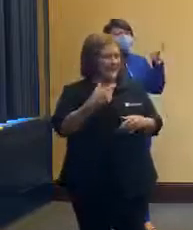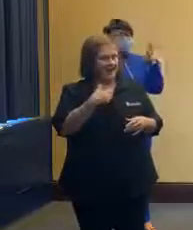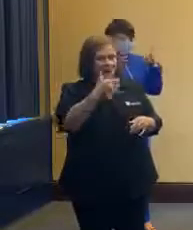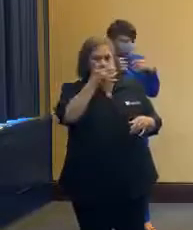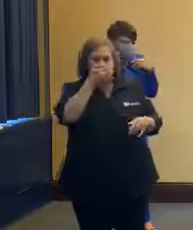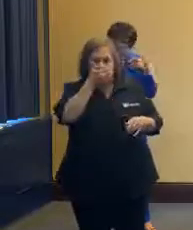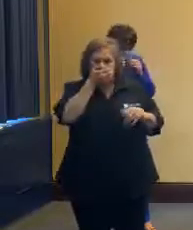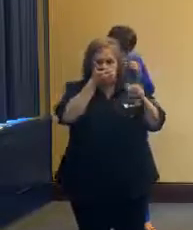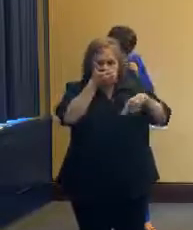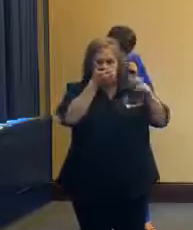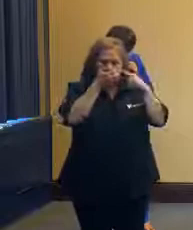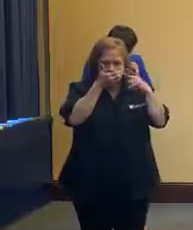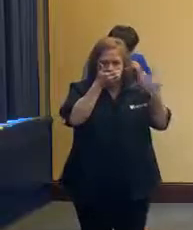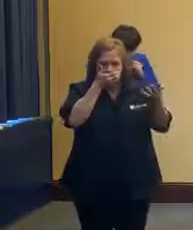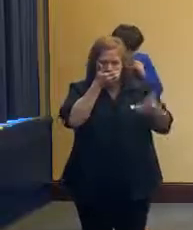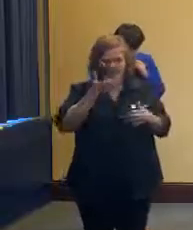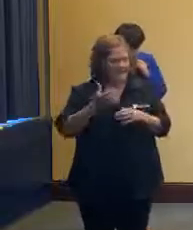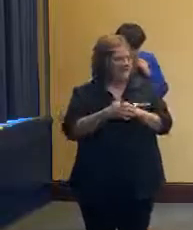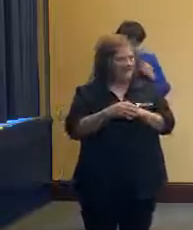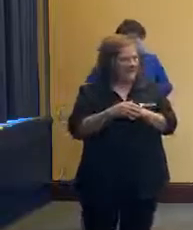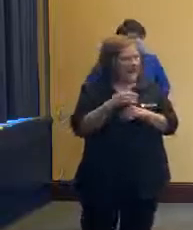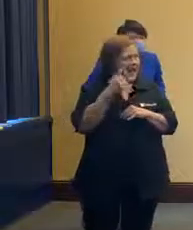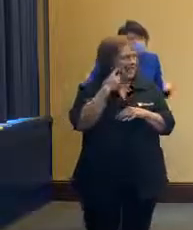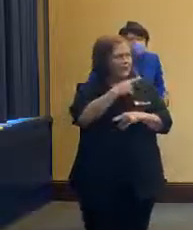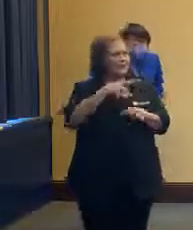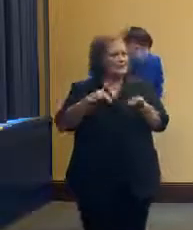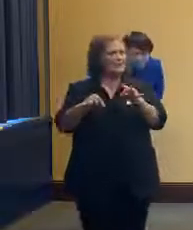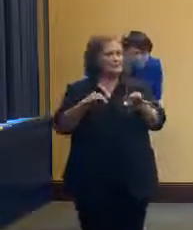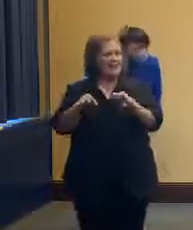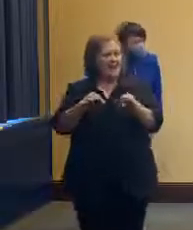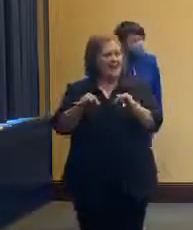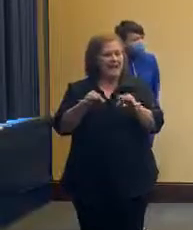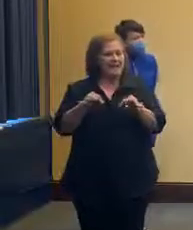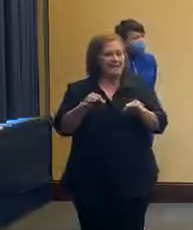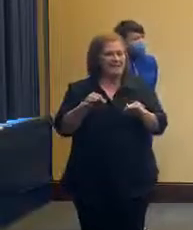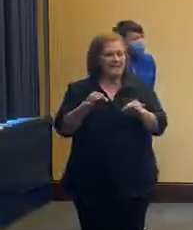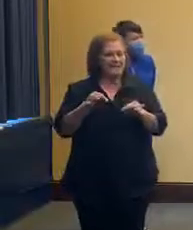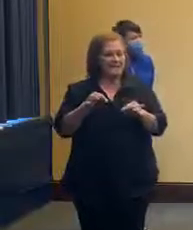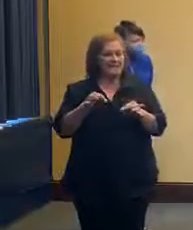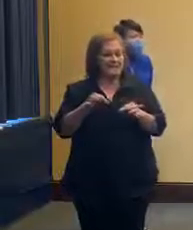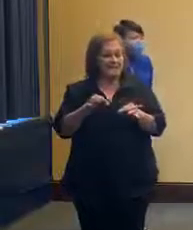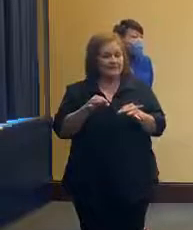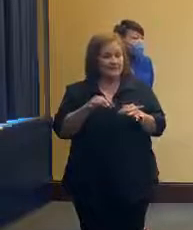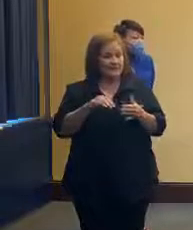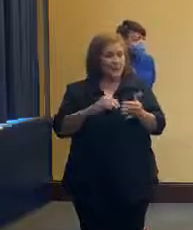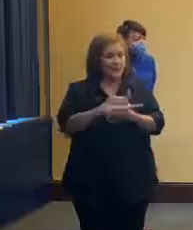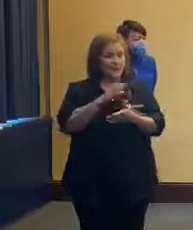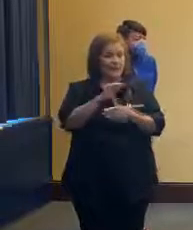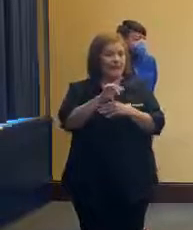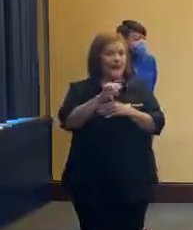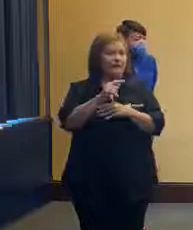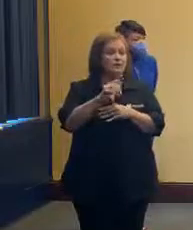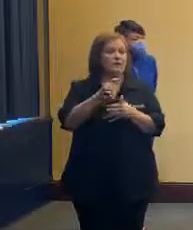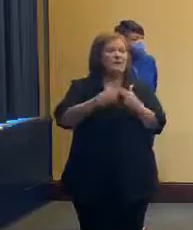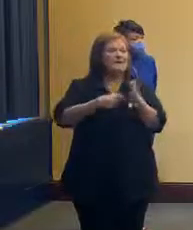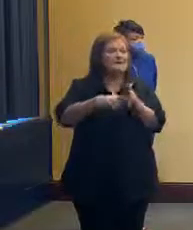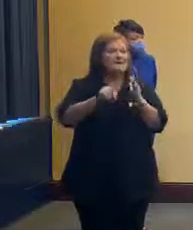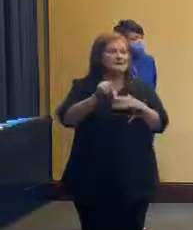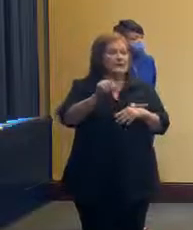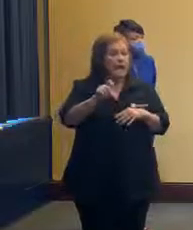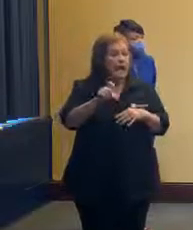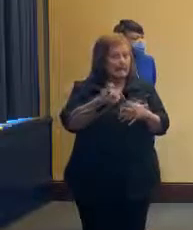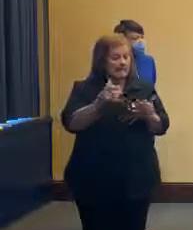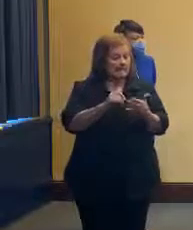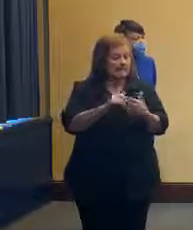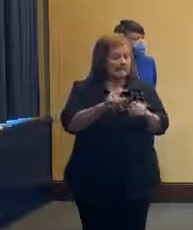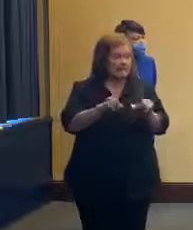I'm muffled. I think you said it very well. The renewal of the millages and how we evaluate that today